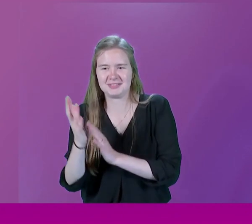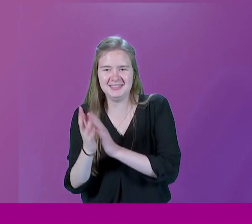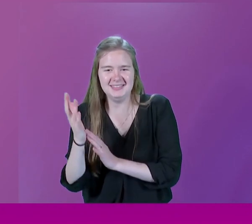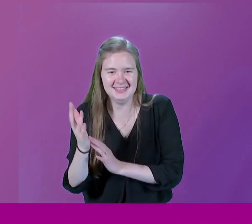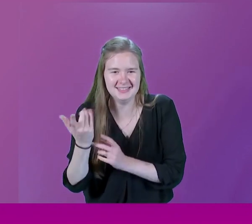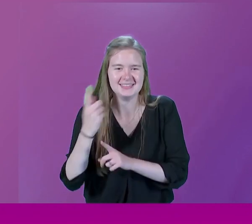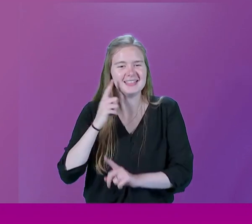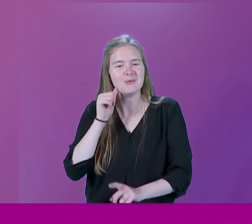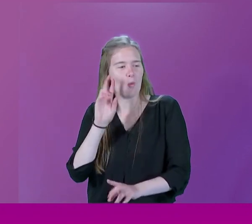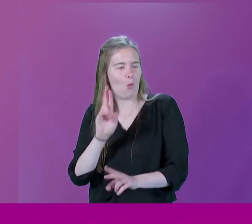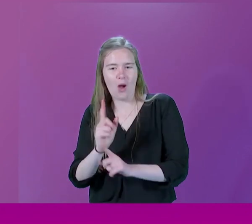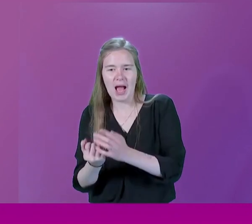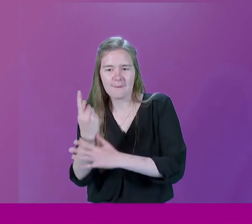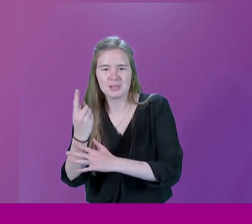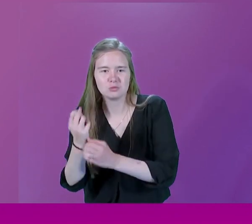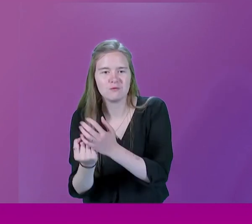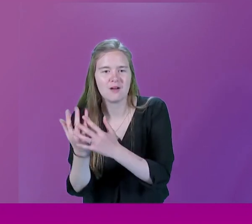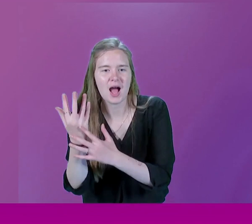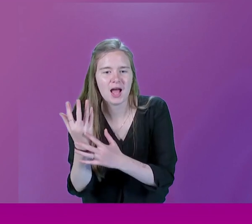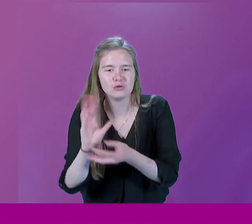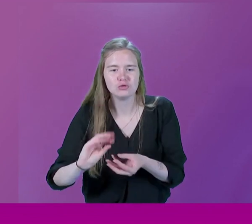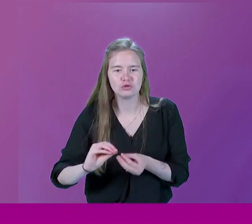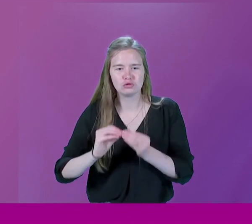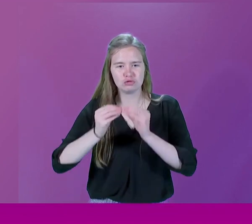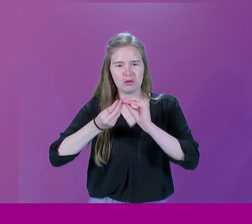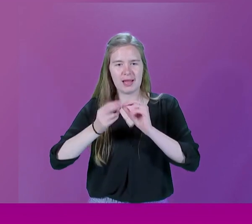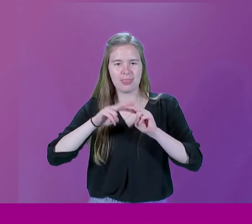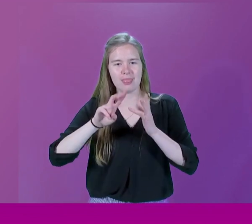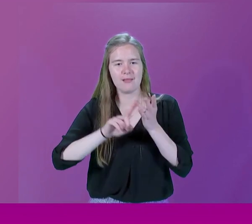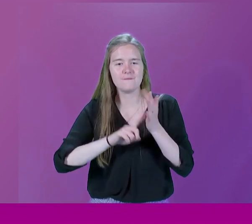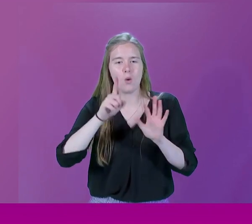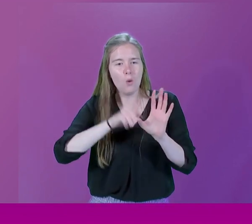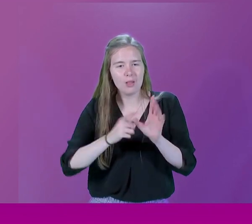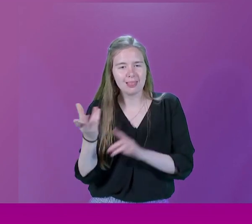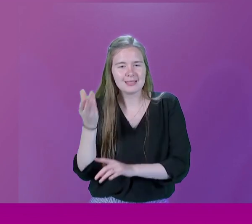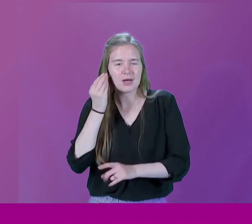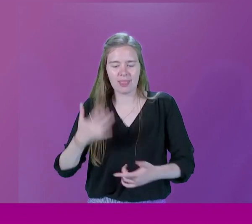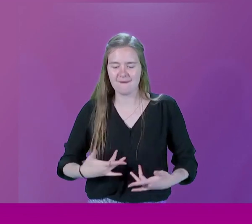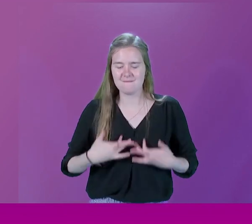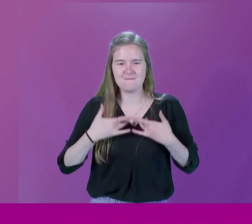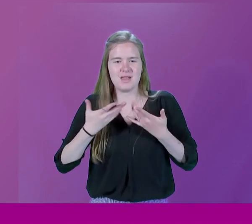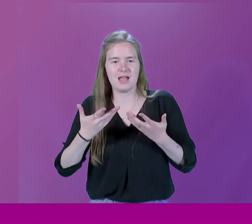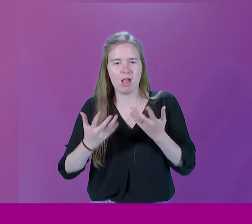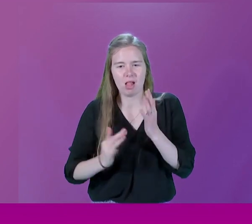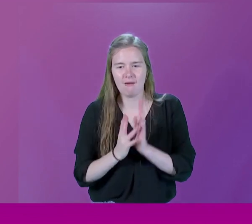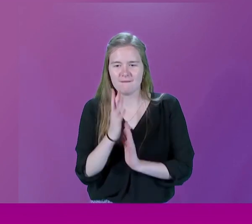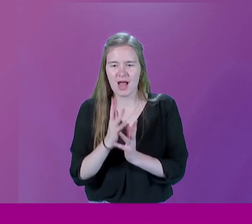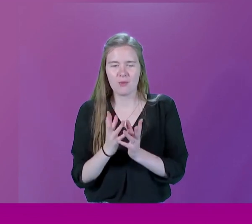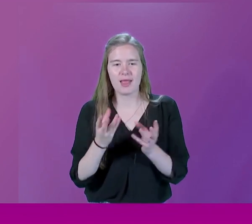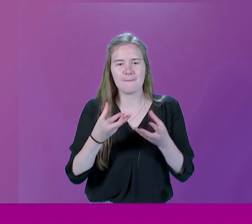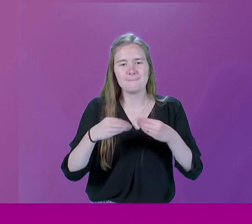what happened then with fire? So you can create the Foley sound, the feel of fire, by just scrunching plastic bags or